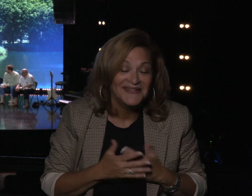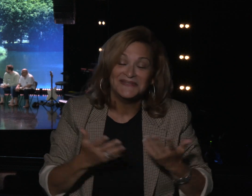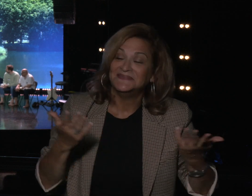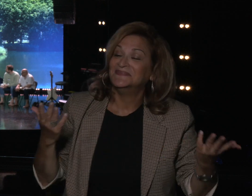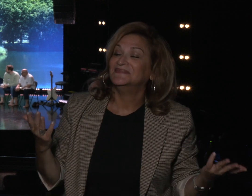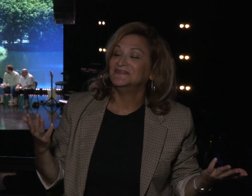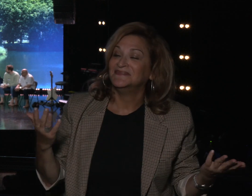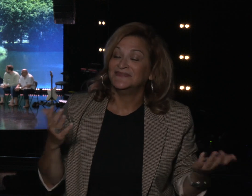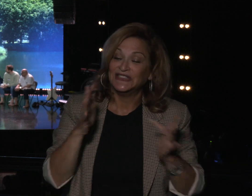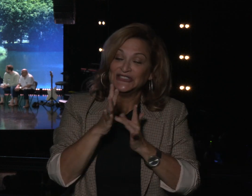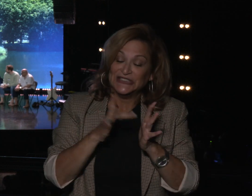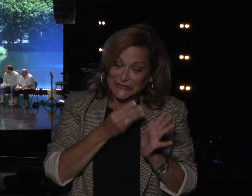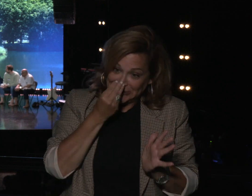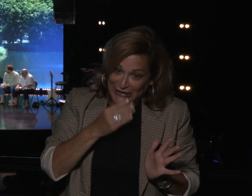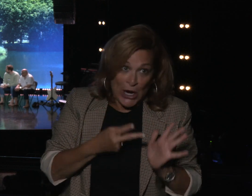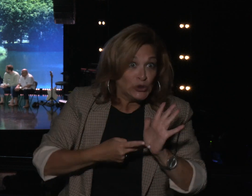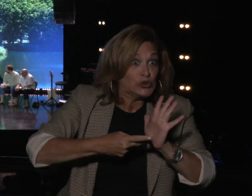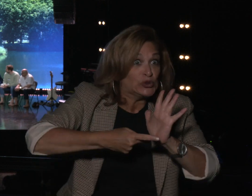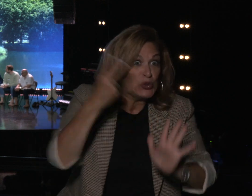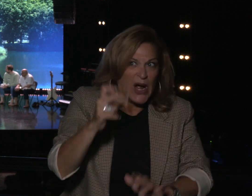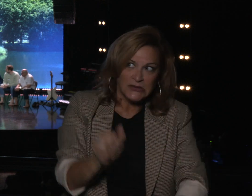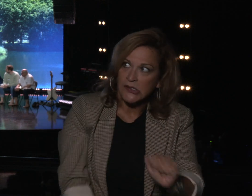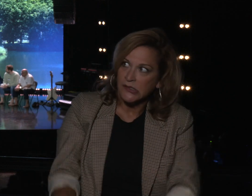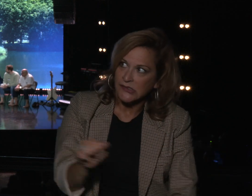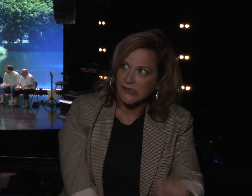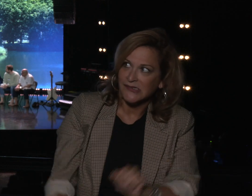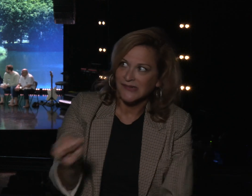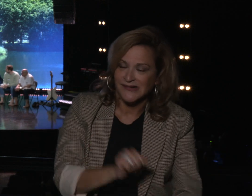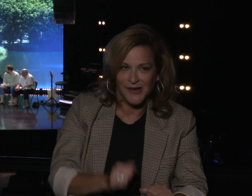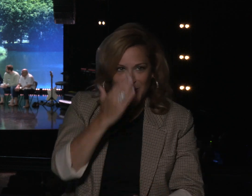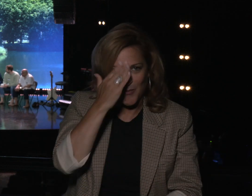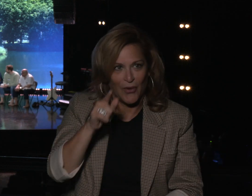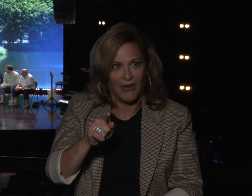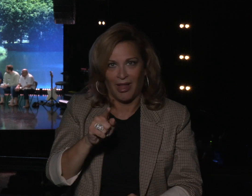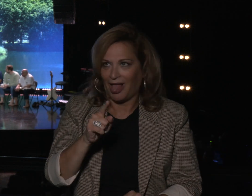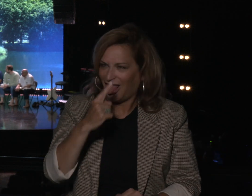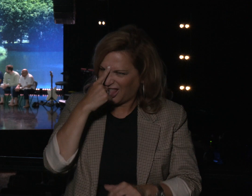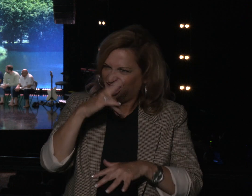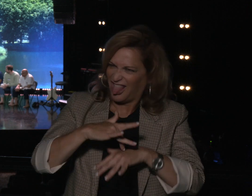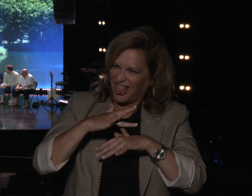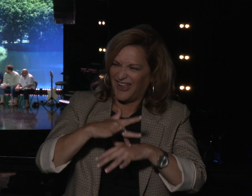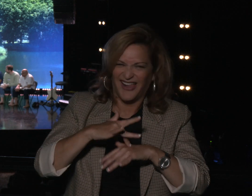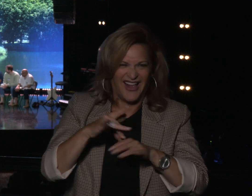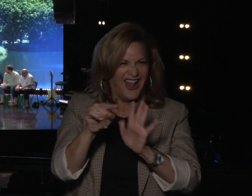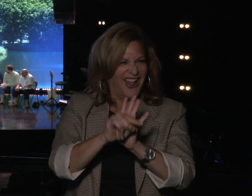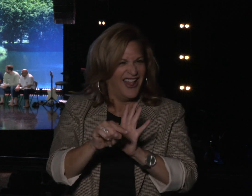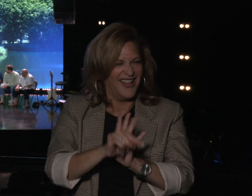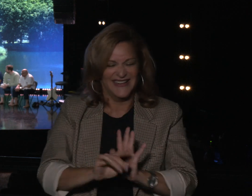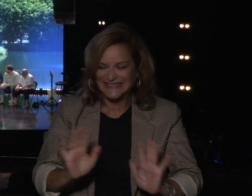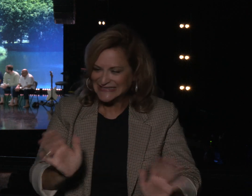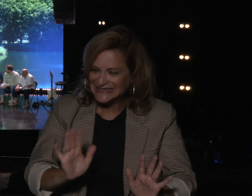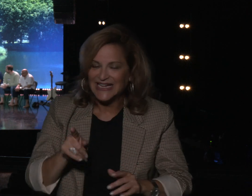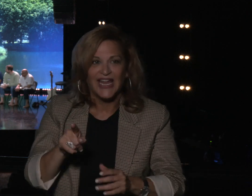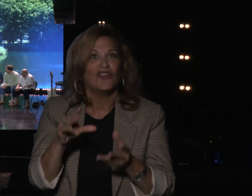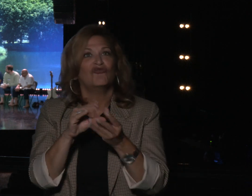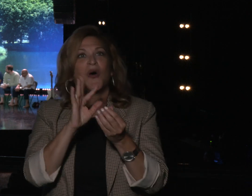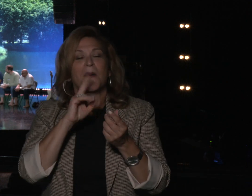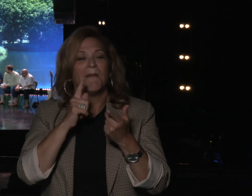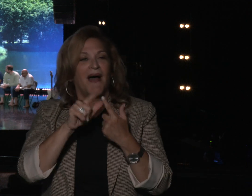We'll wash his feet twice. Come here. Come here. Up.